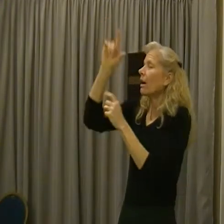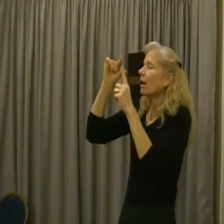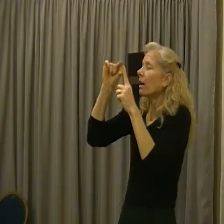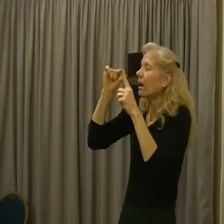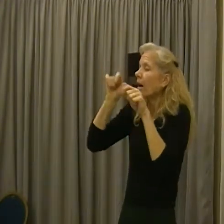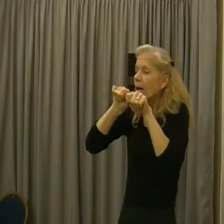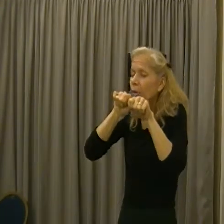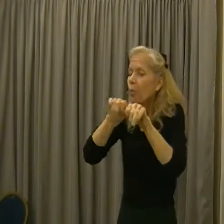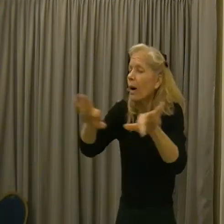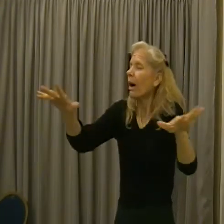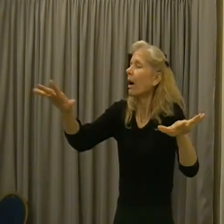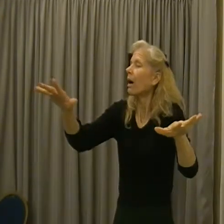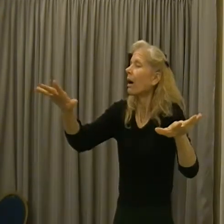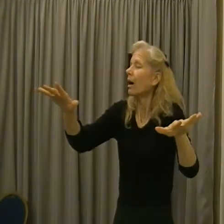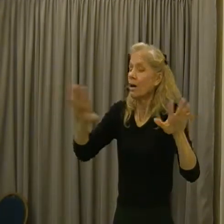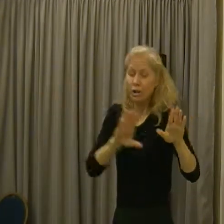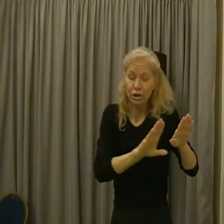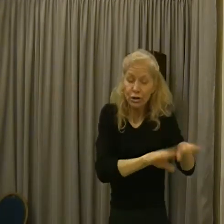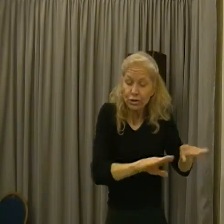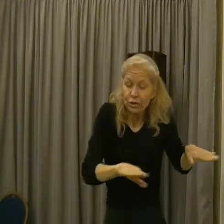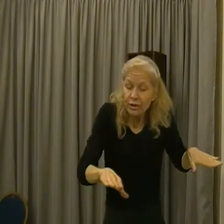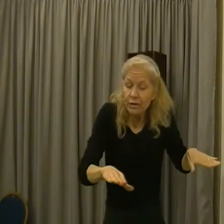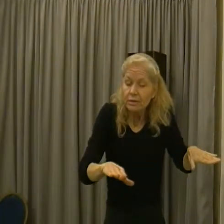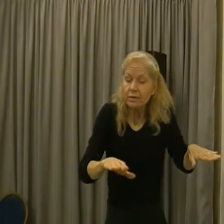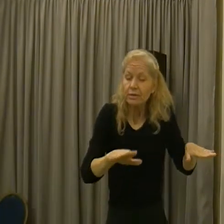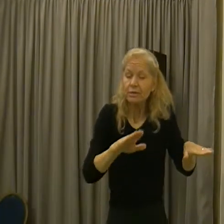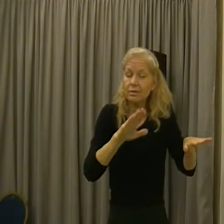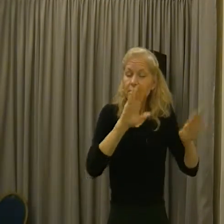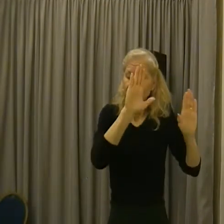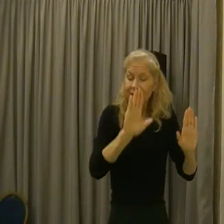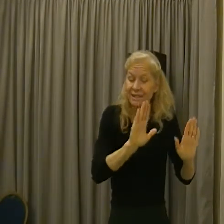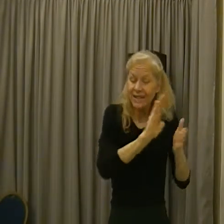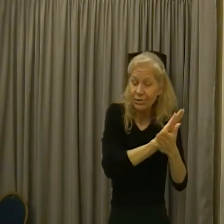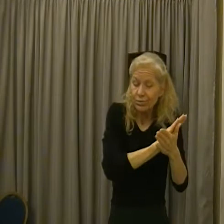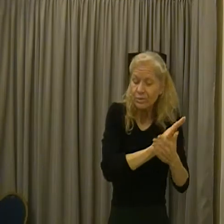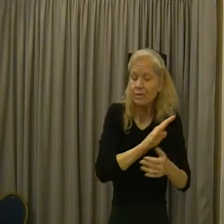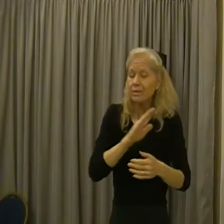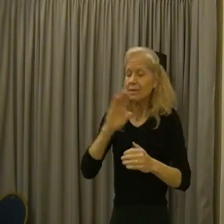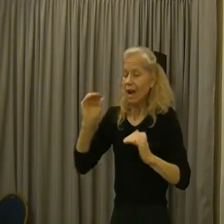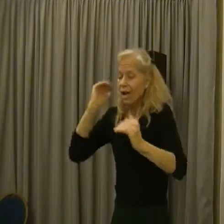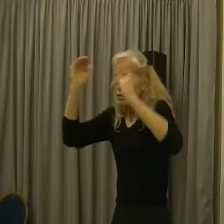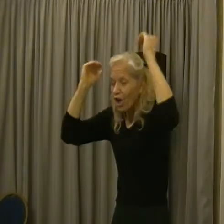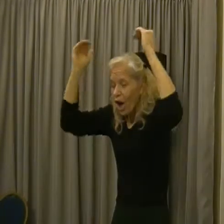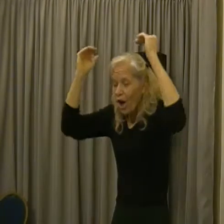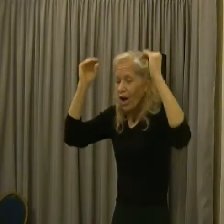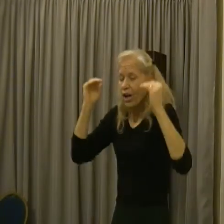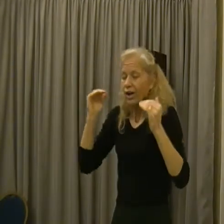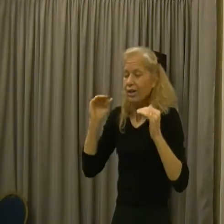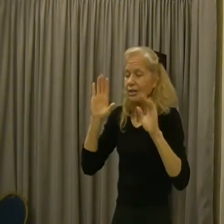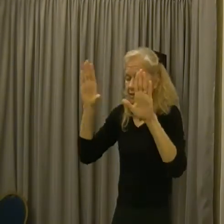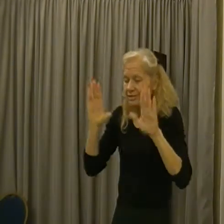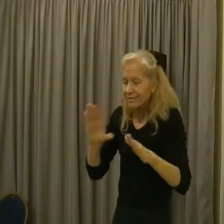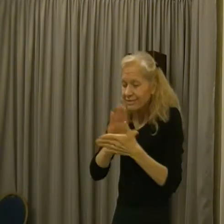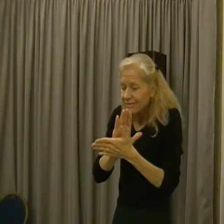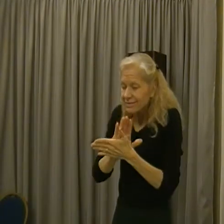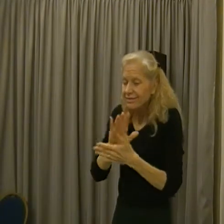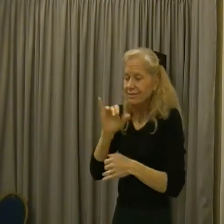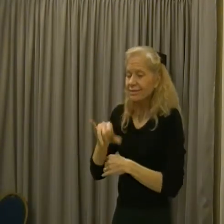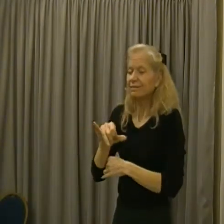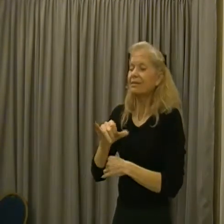enjoyed as we've sung from our hearts. Offering we've given unto you, we ask your blessing and have asked your blessing upon that.